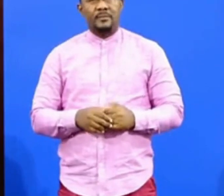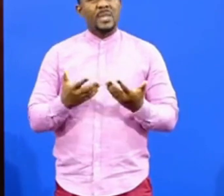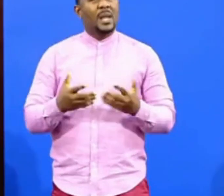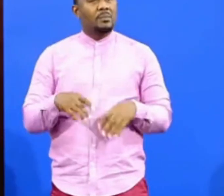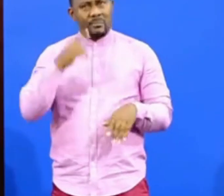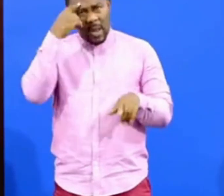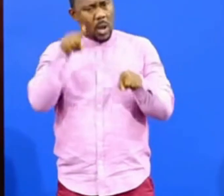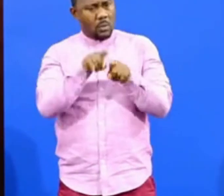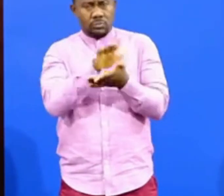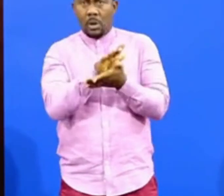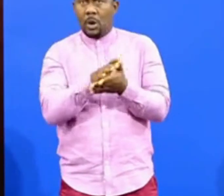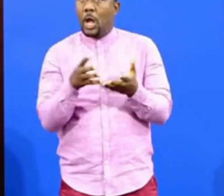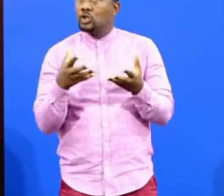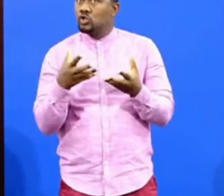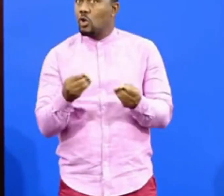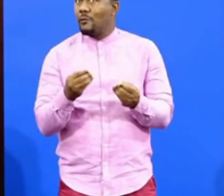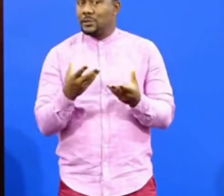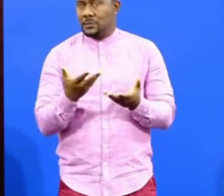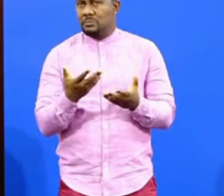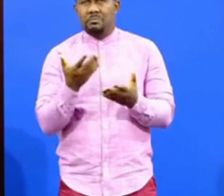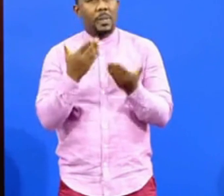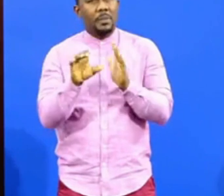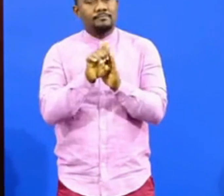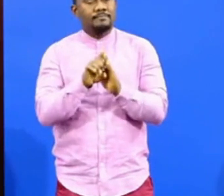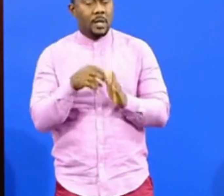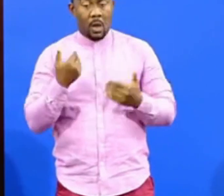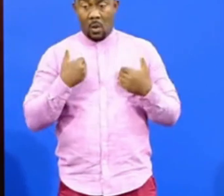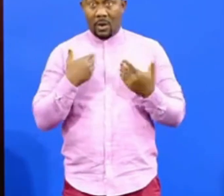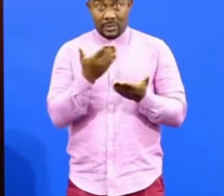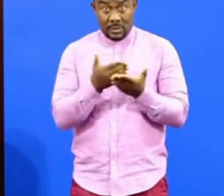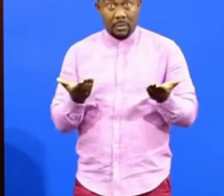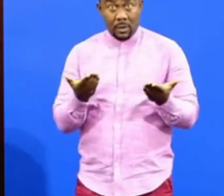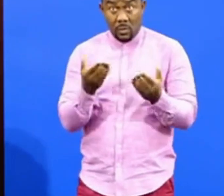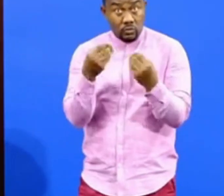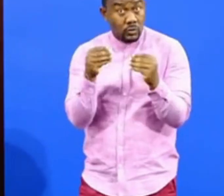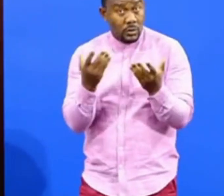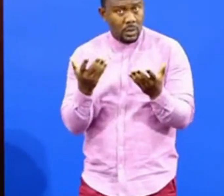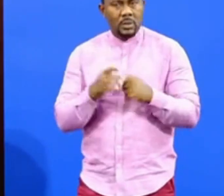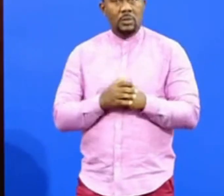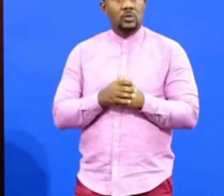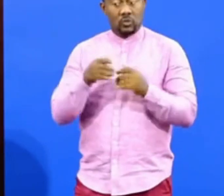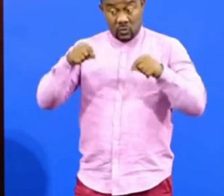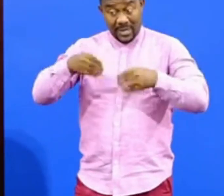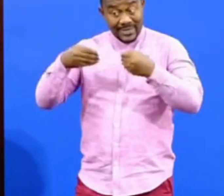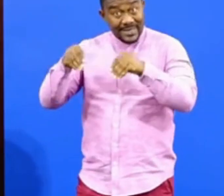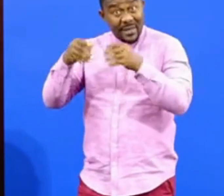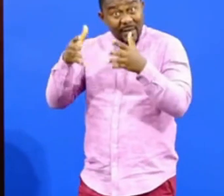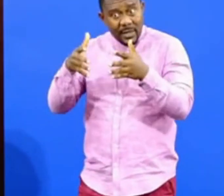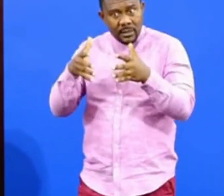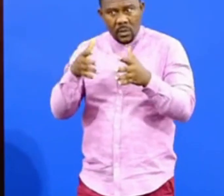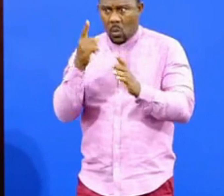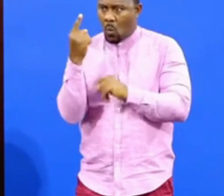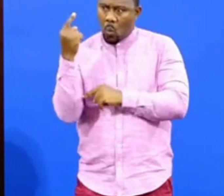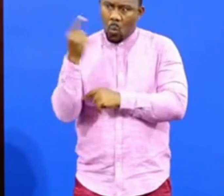It means if you have a commodity you want to sell, you will sell it today. Within 24 hours, you'll receive your money. We